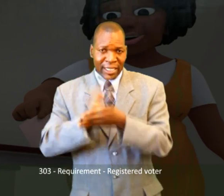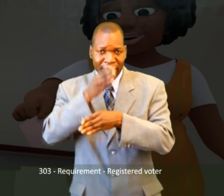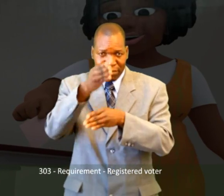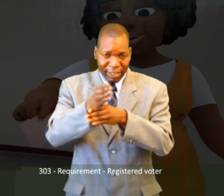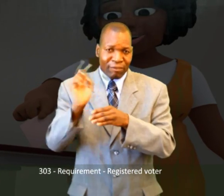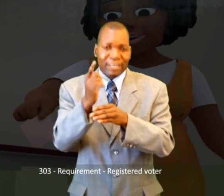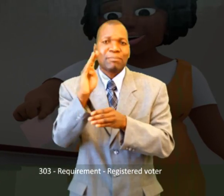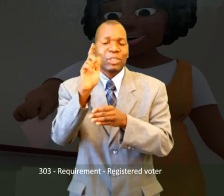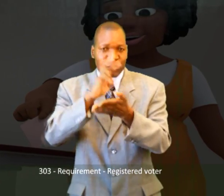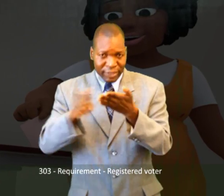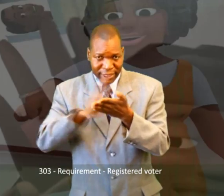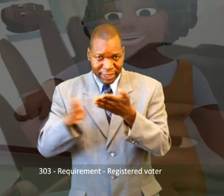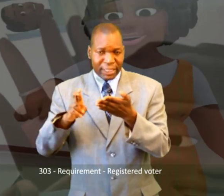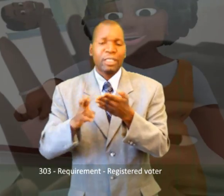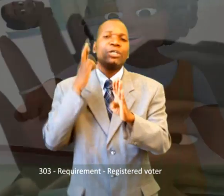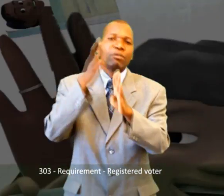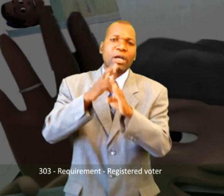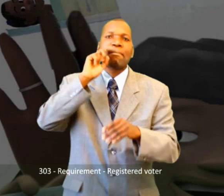voter.